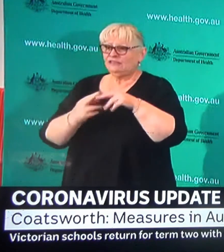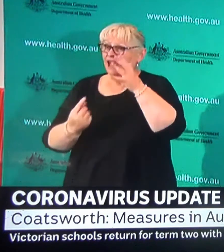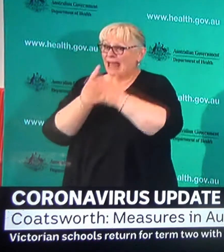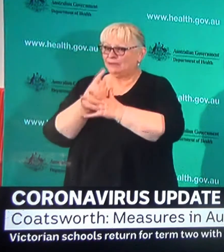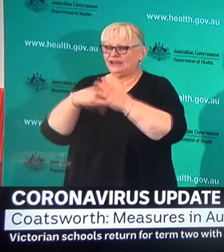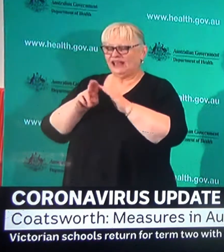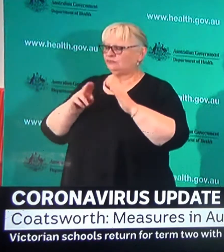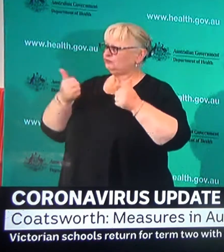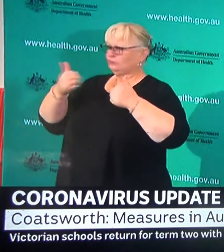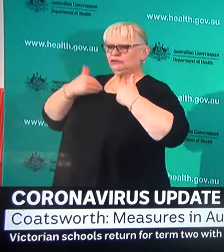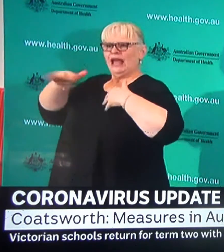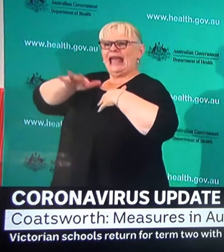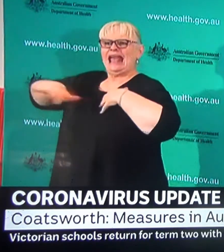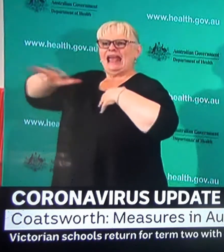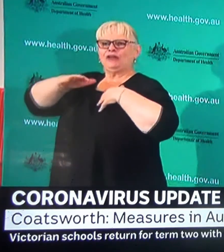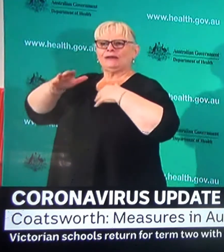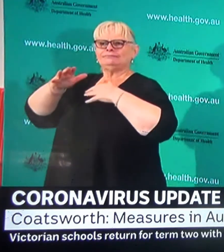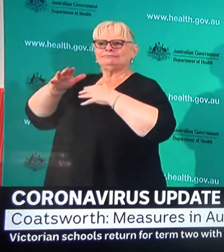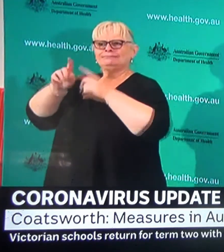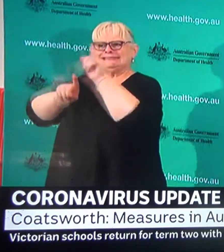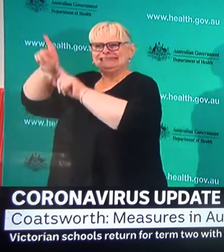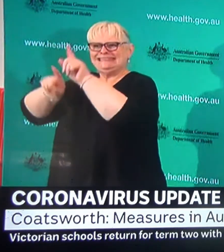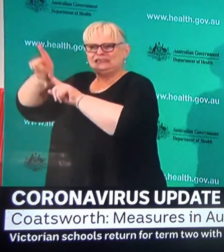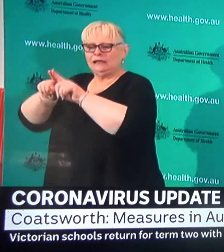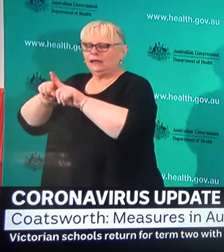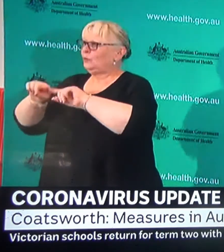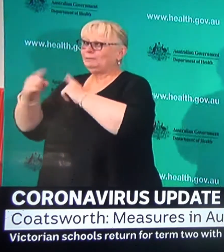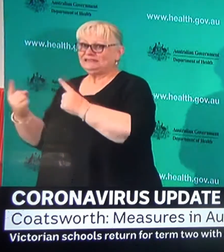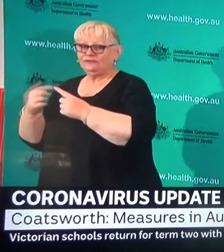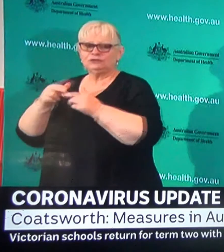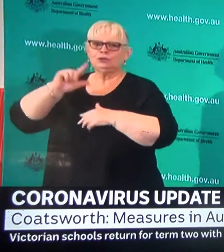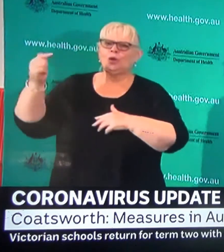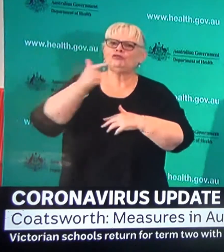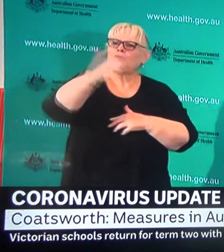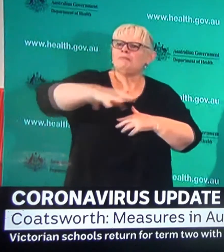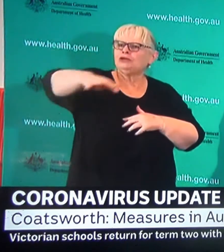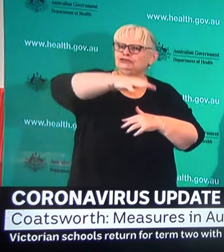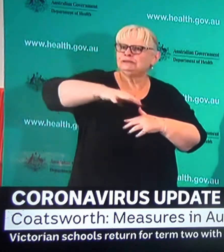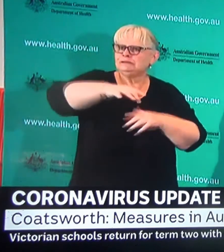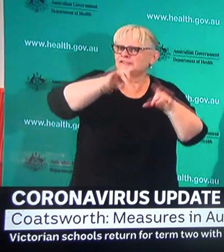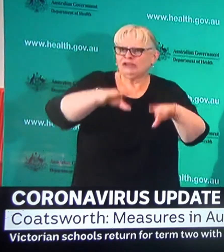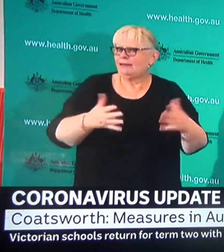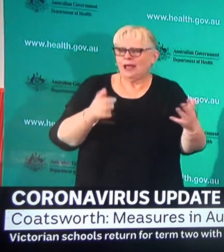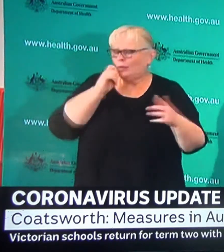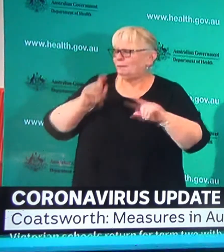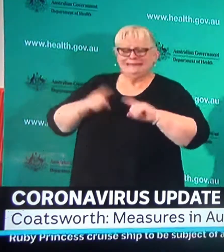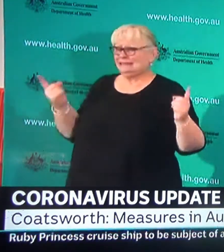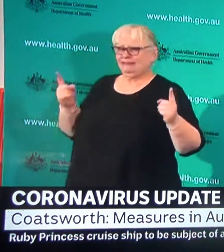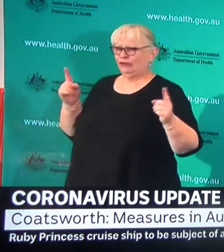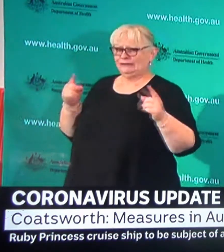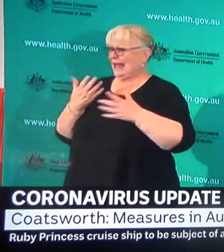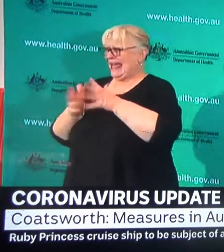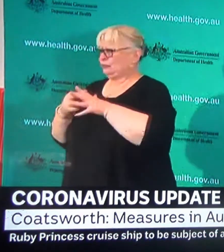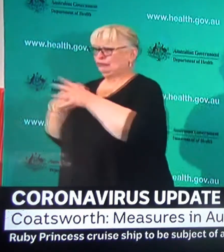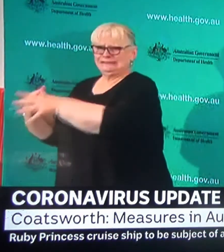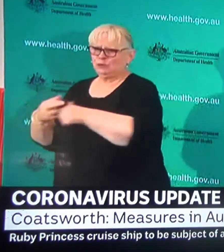very well-resourced urban areas compared to remoter areas or rural and regional Australia areas will engender a different